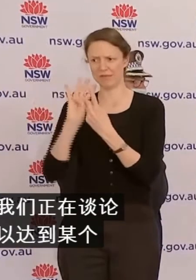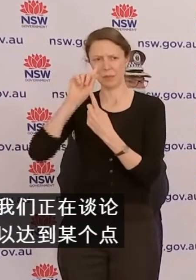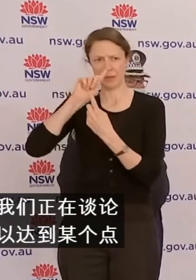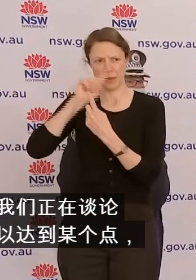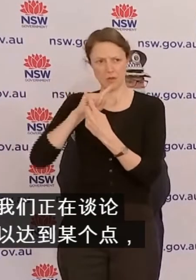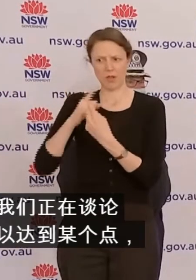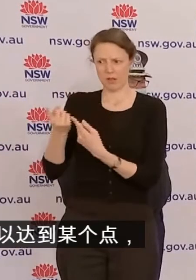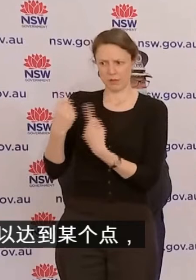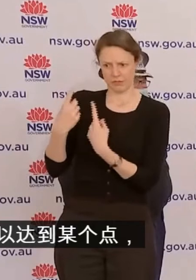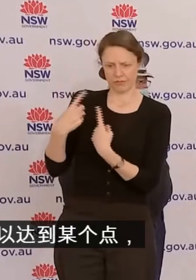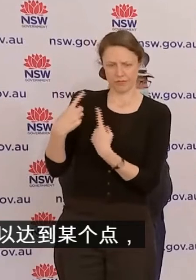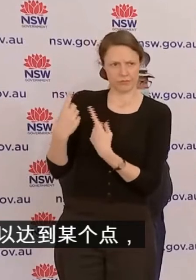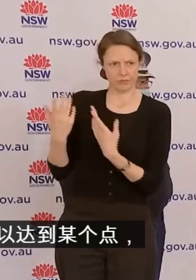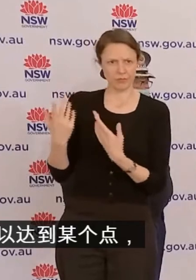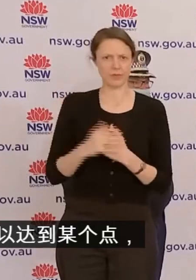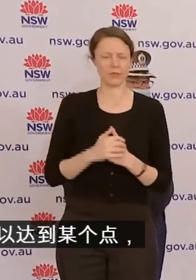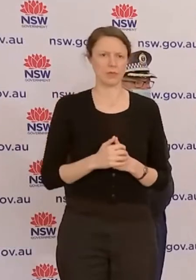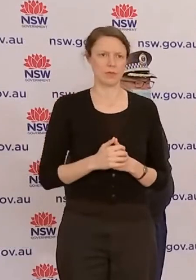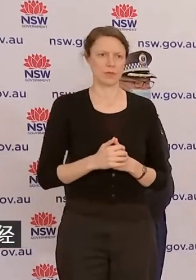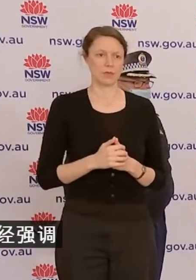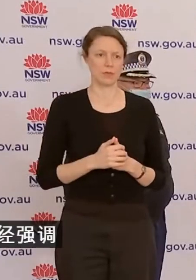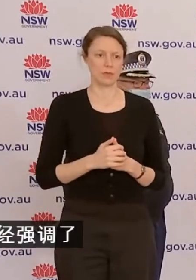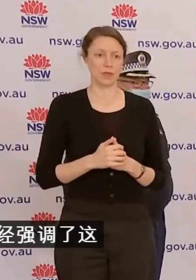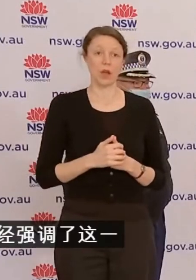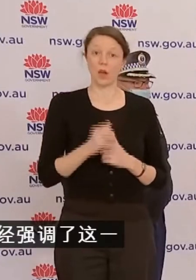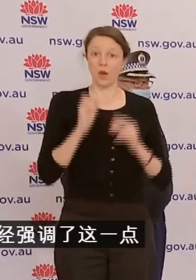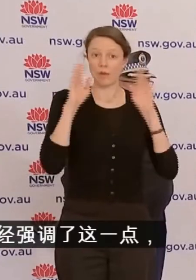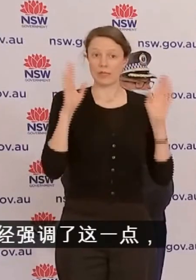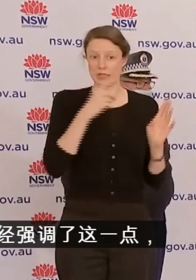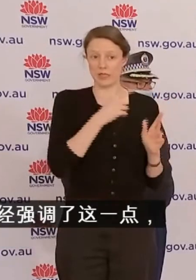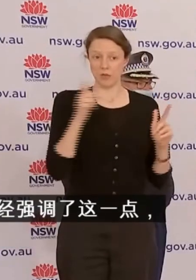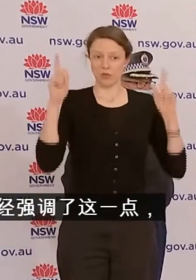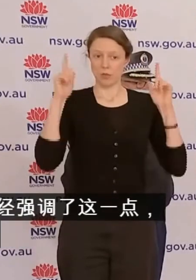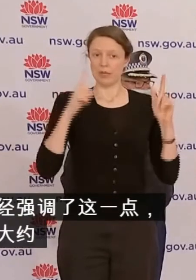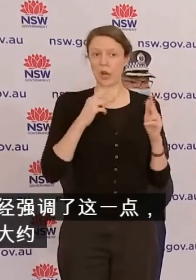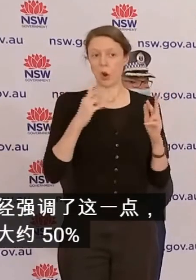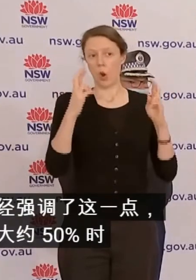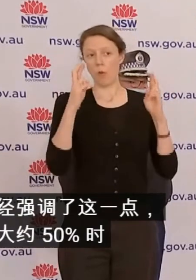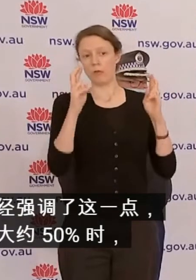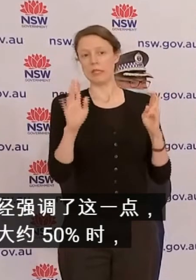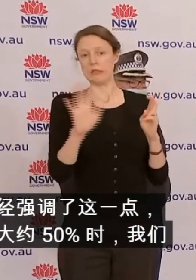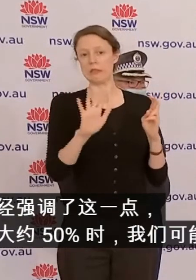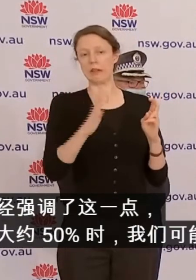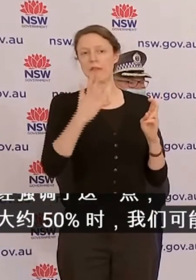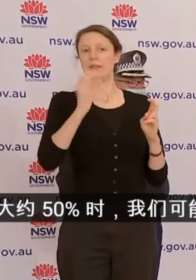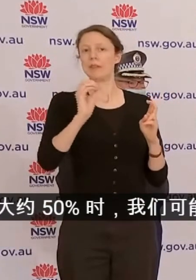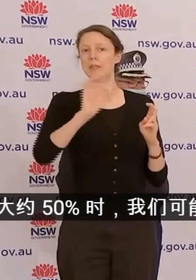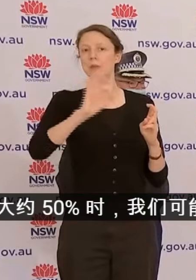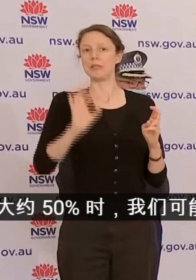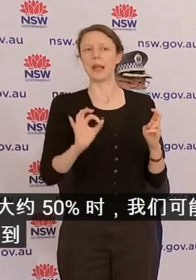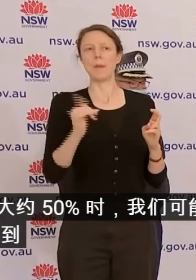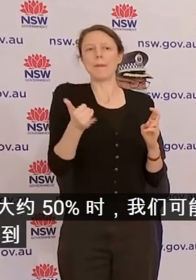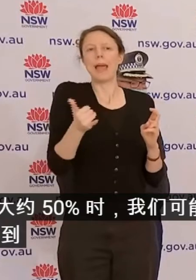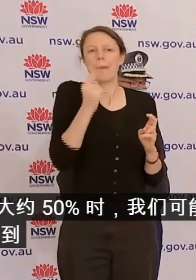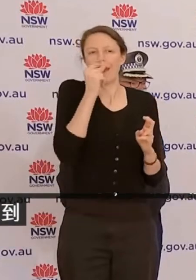to a certain point, and obviously the Premier has highlighted that hopefully when we get to about 50%, we might be able to find